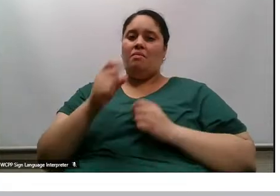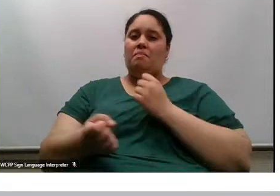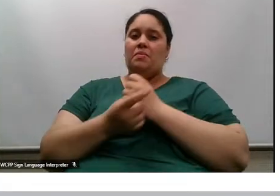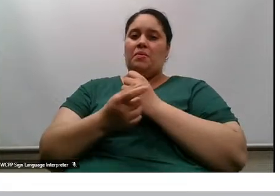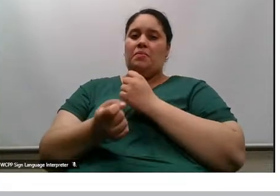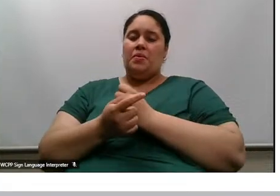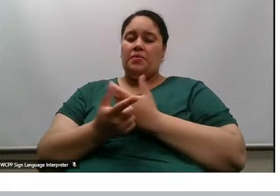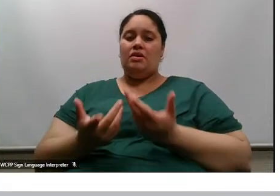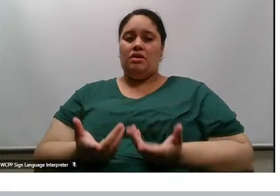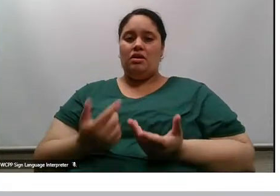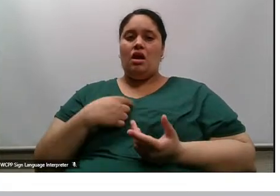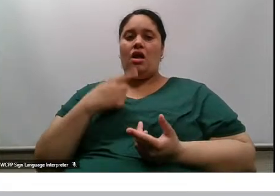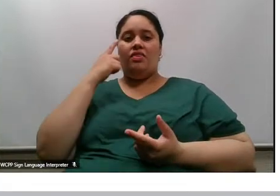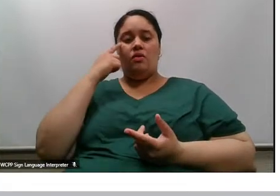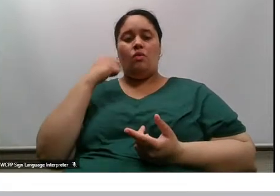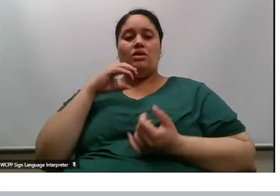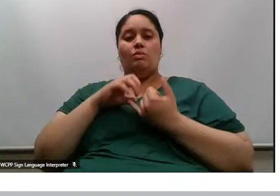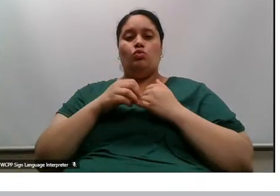think